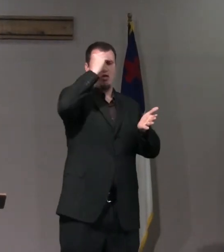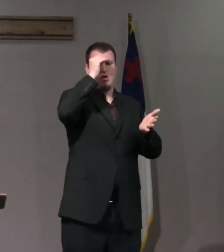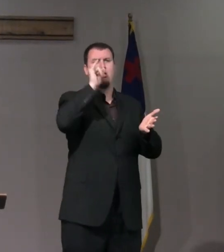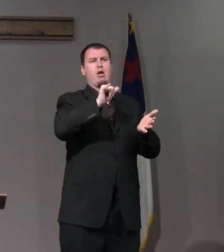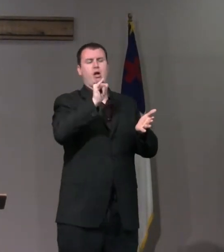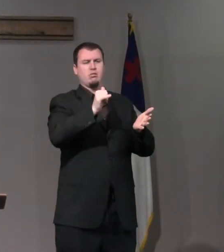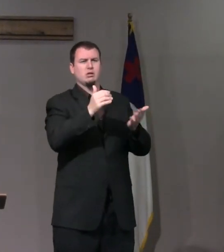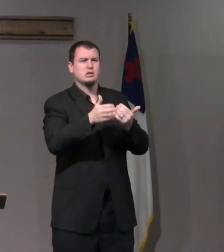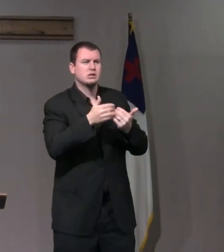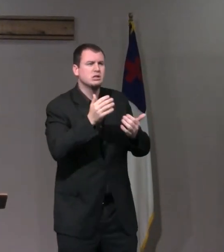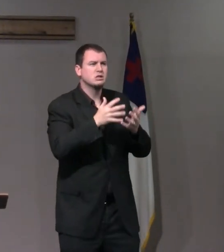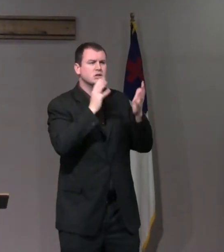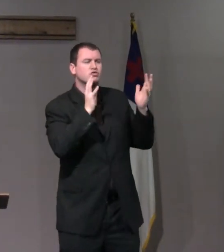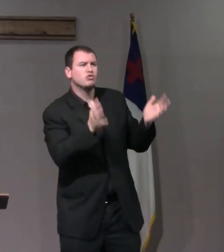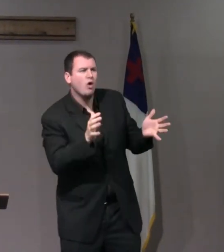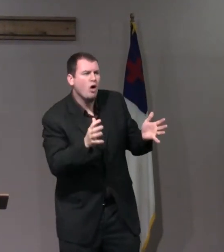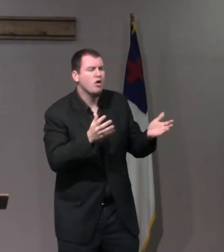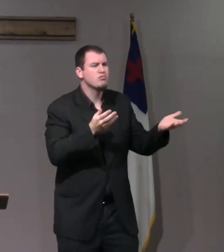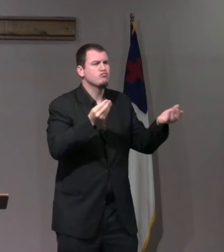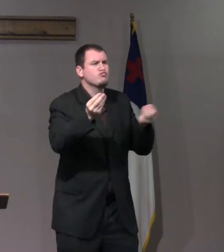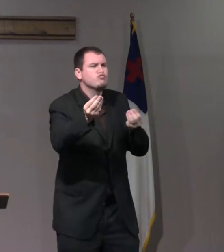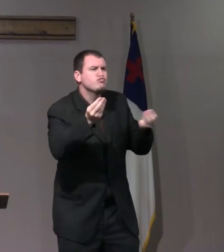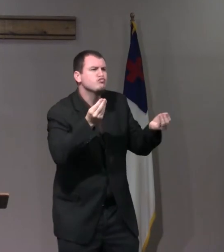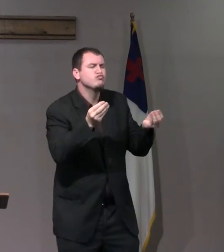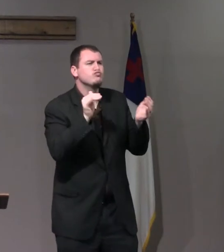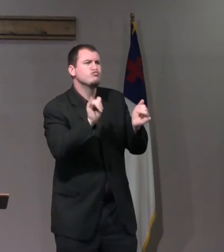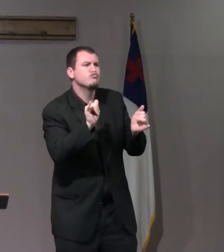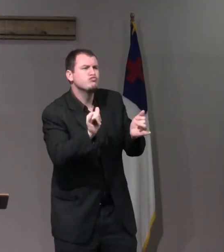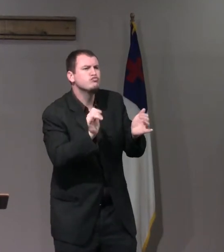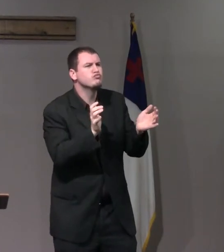better servant, to learn, to be easy to talk to.